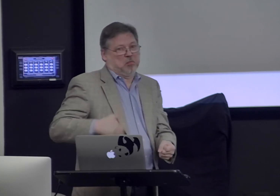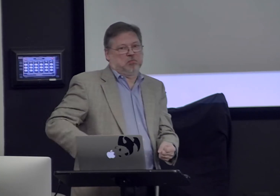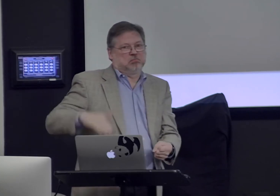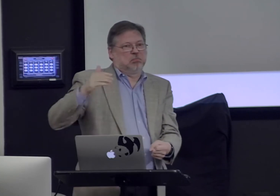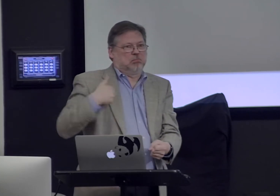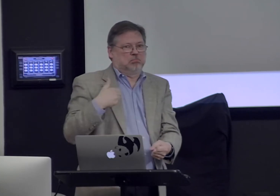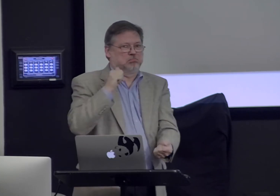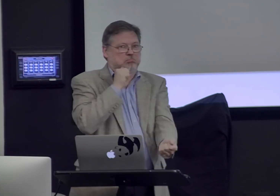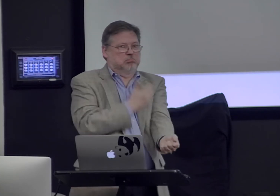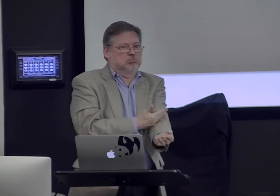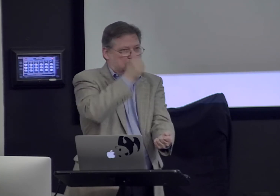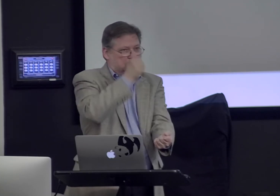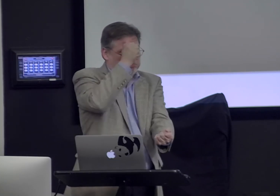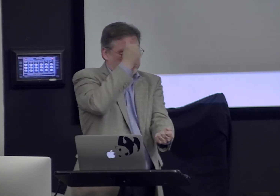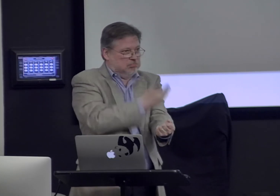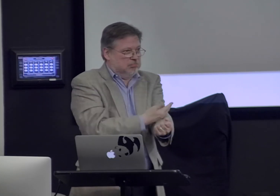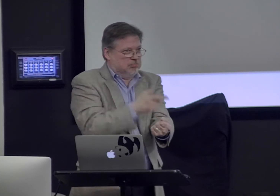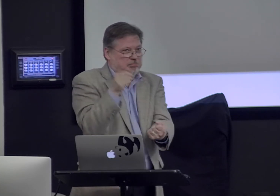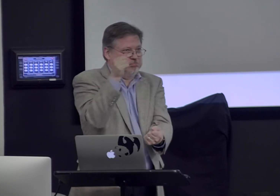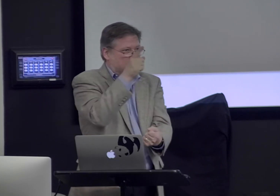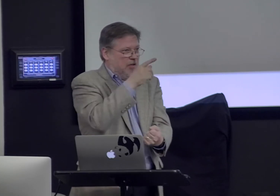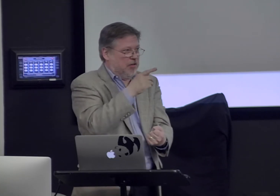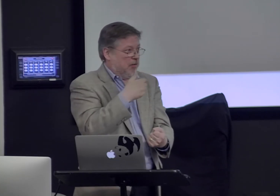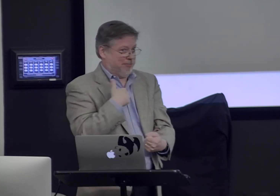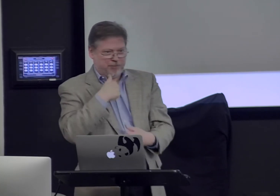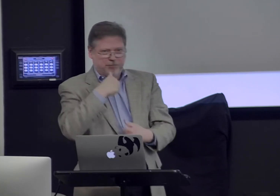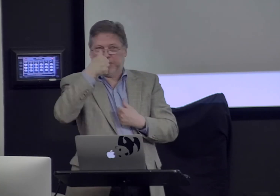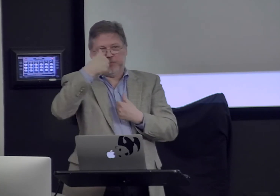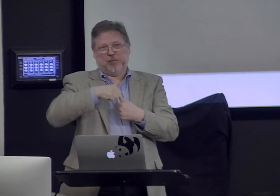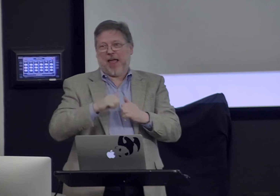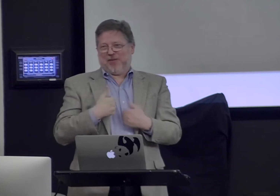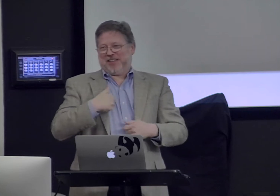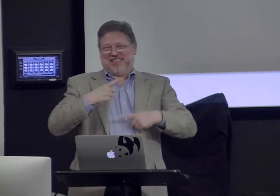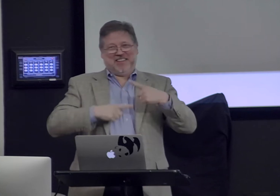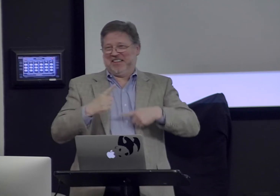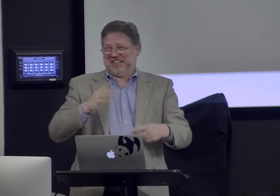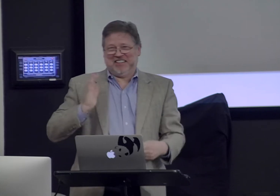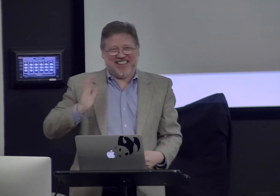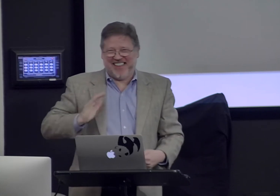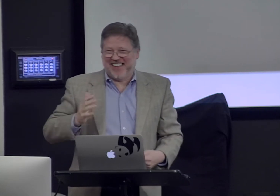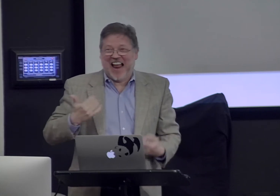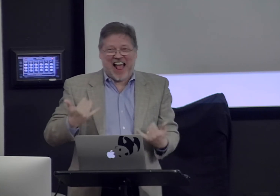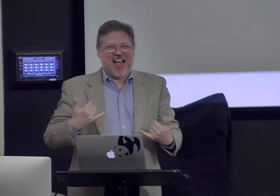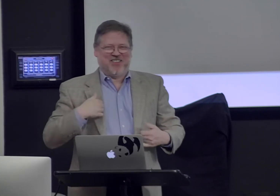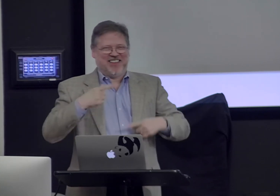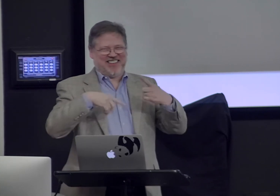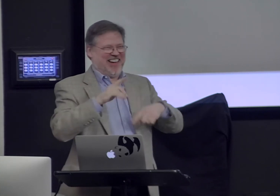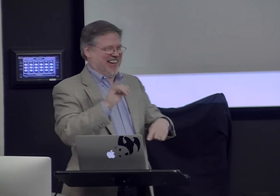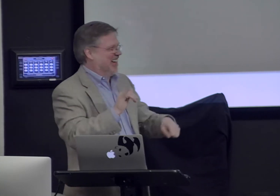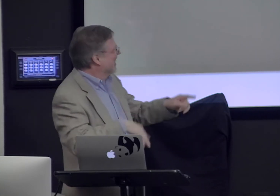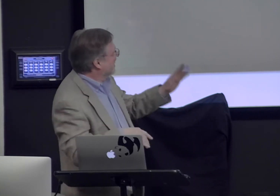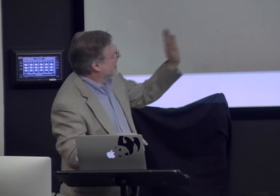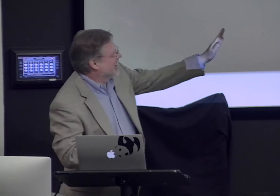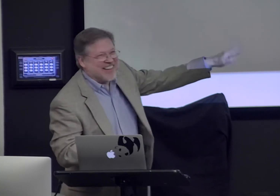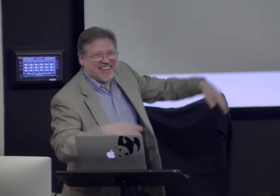Again, Watson's illustrations are from about 50 years ago. You see that having son or daughter, the sign for